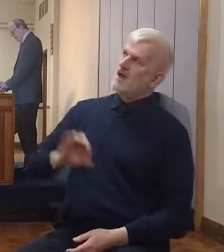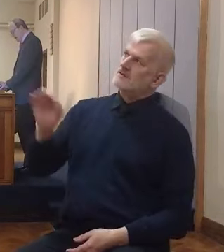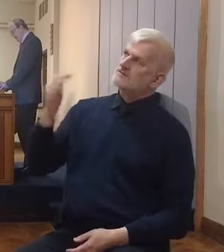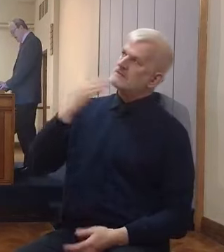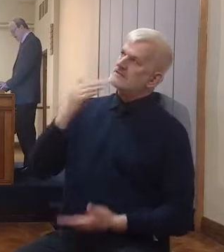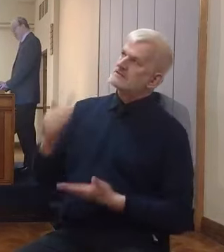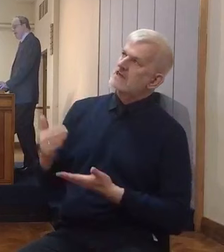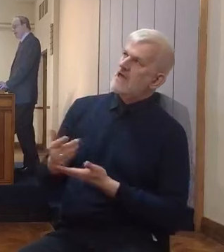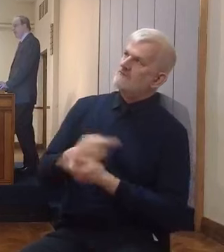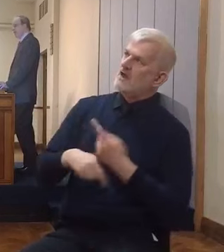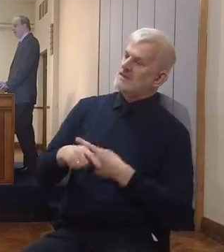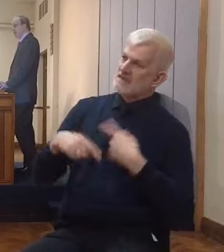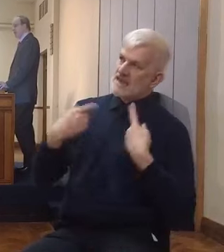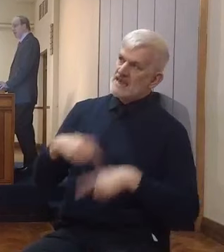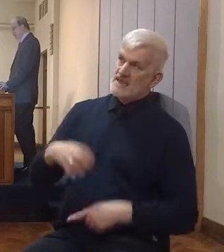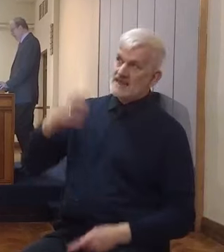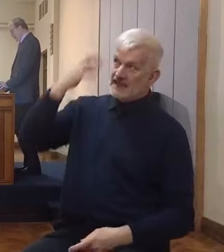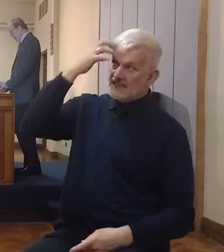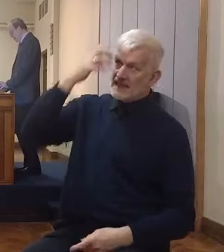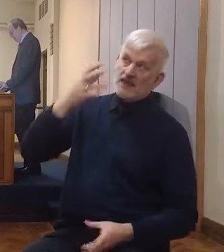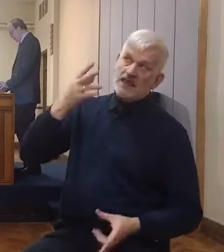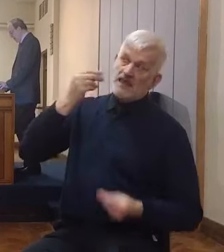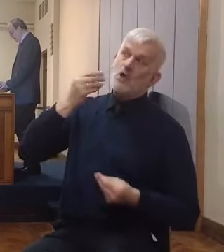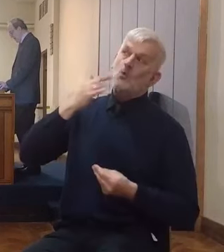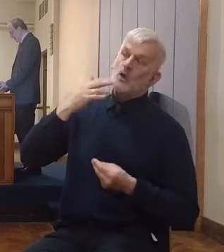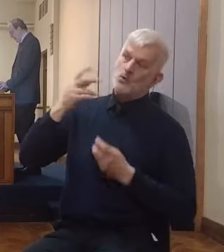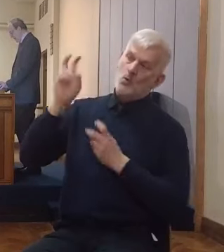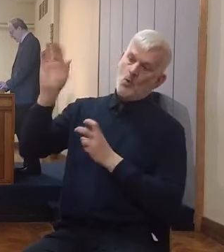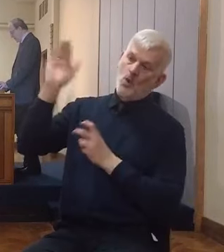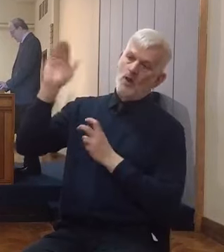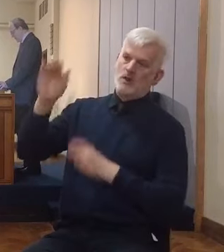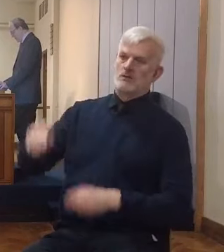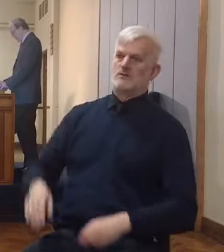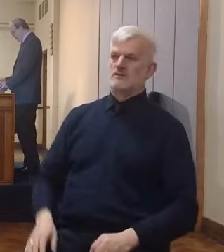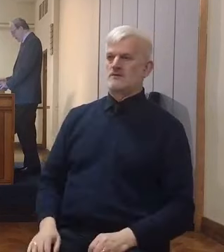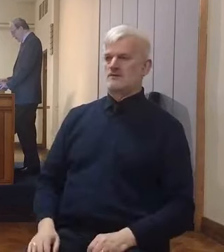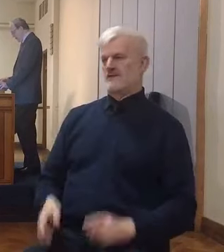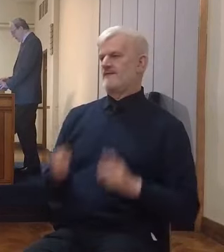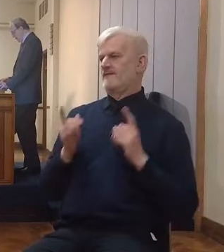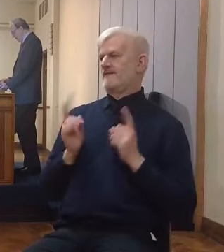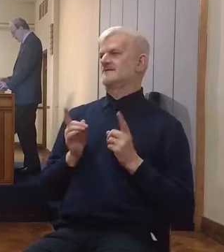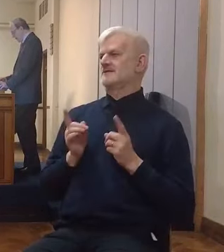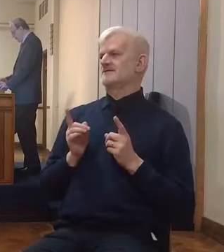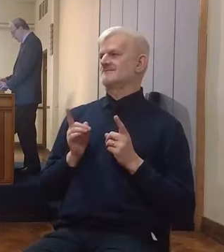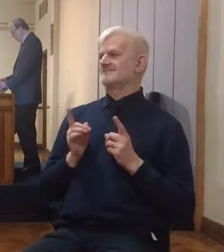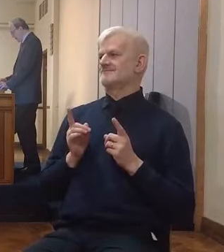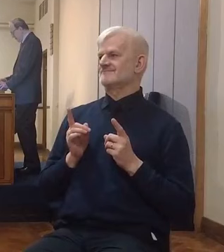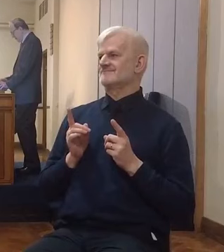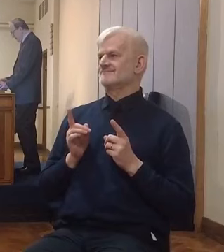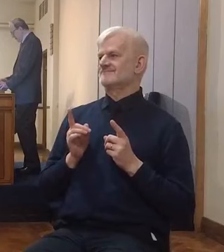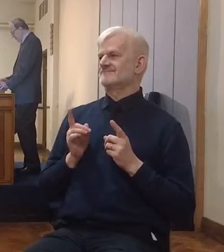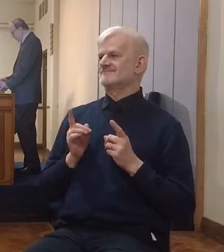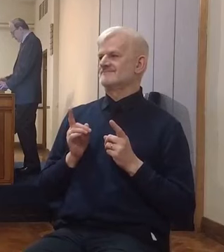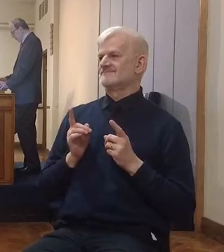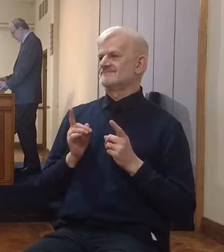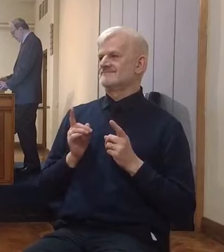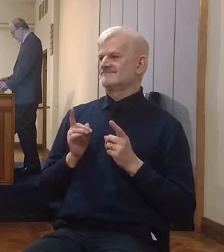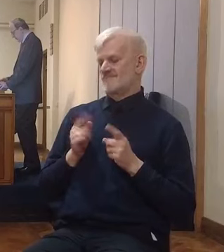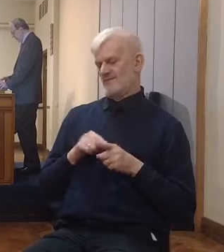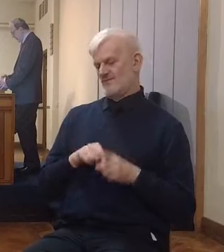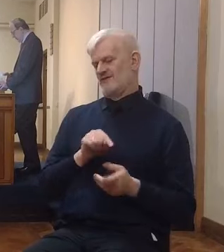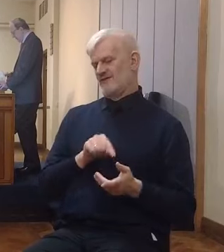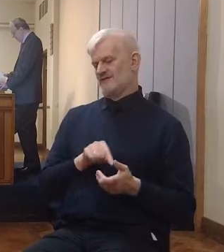the King hear us when we call. That's the principle that we have to work through. And we could